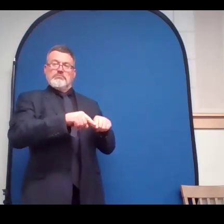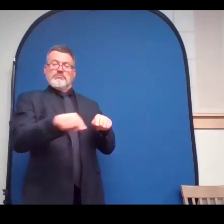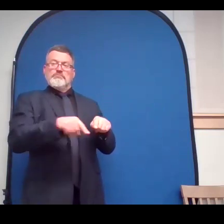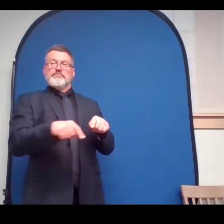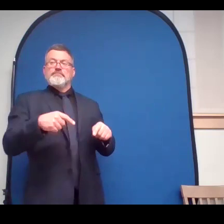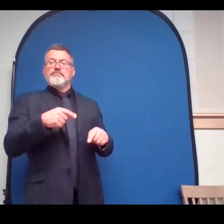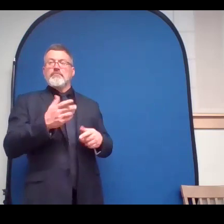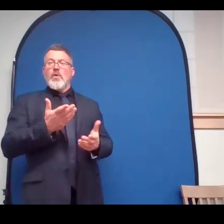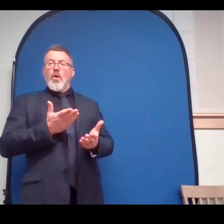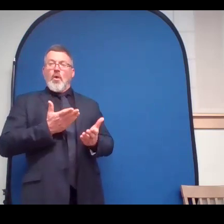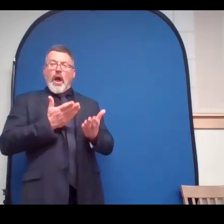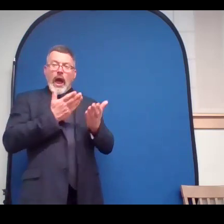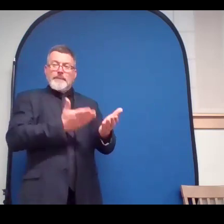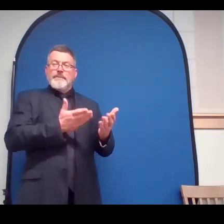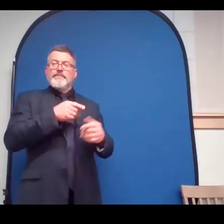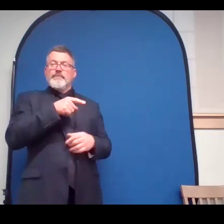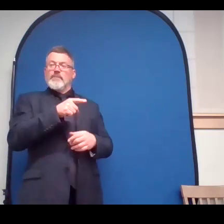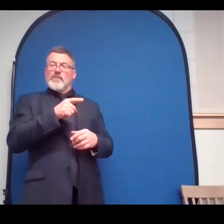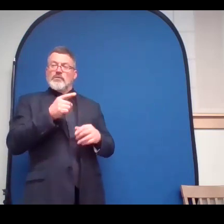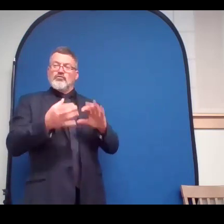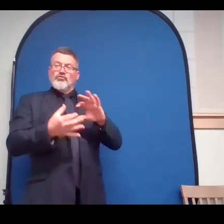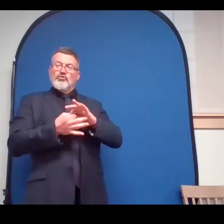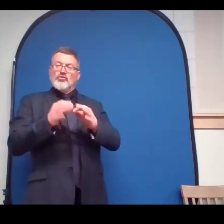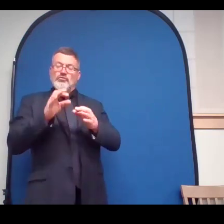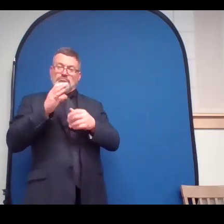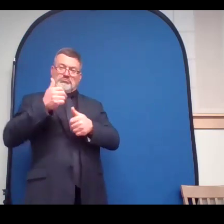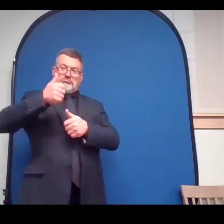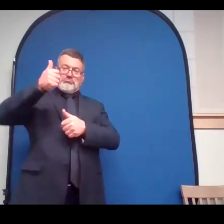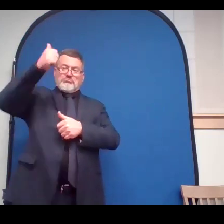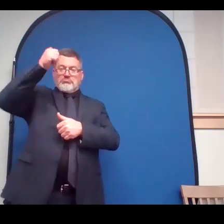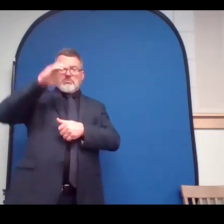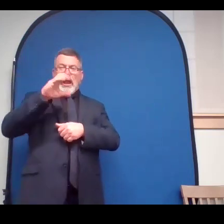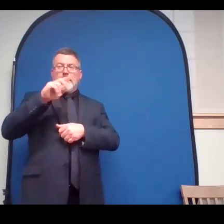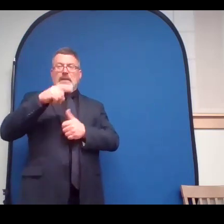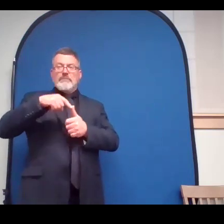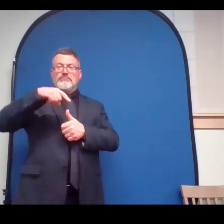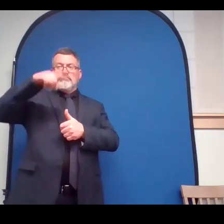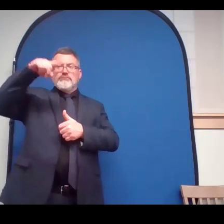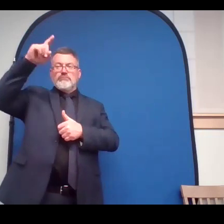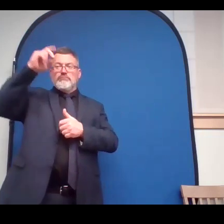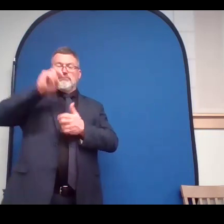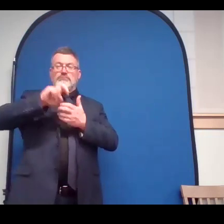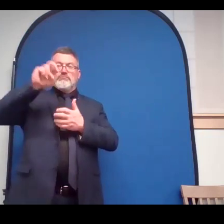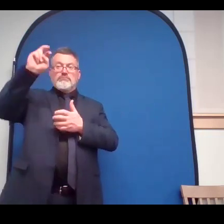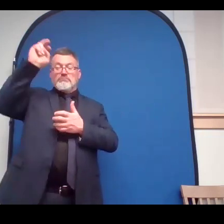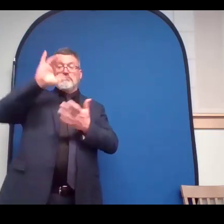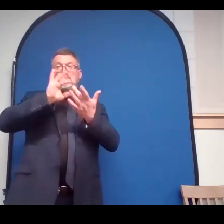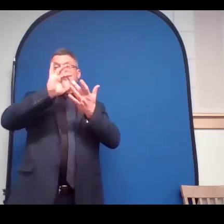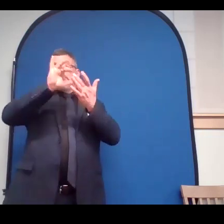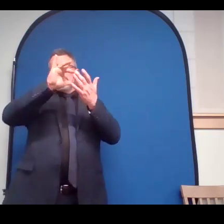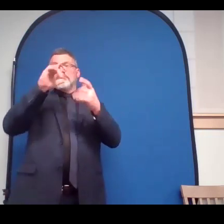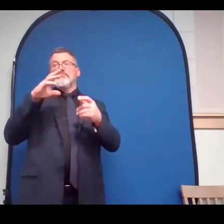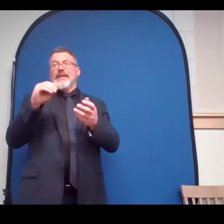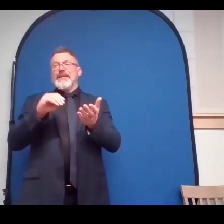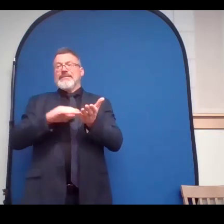of command stay engaged with the service members' care, and once discharged to HOR, be followed up with